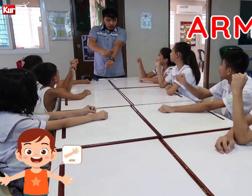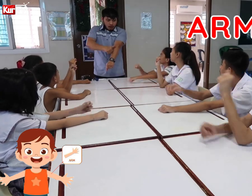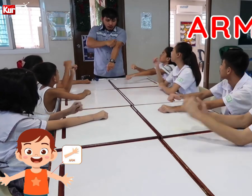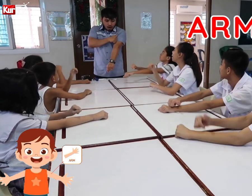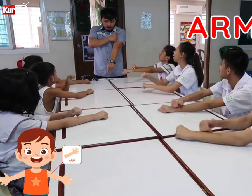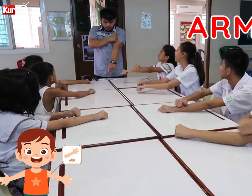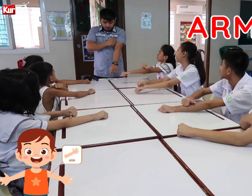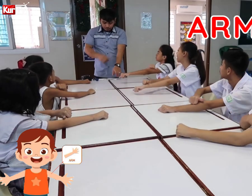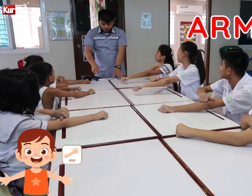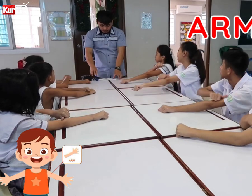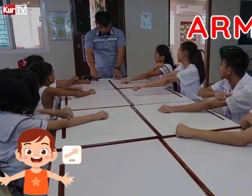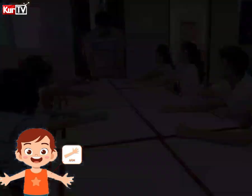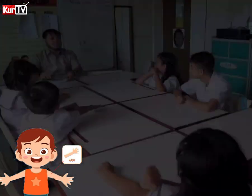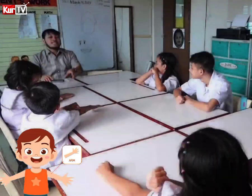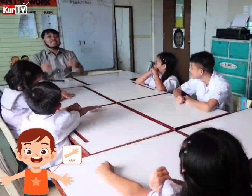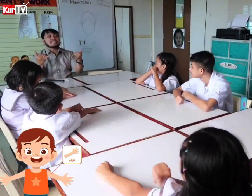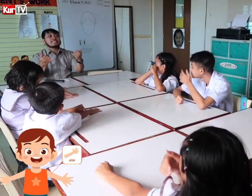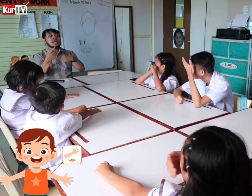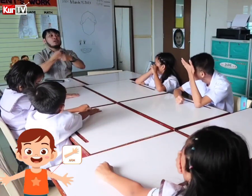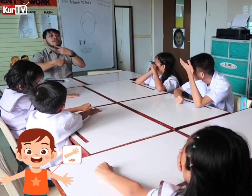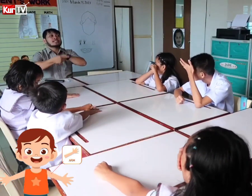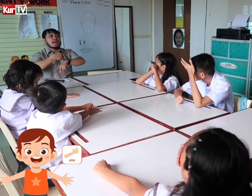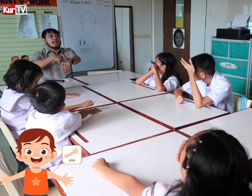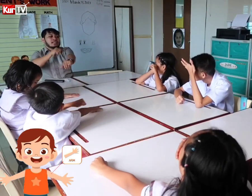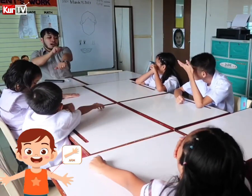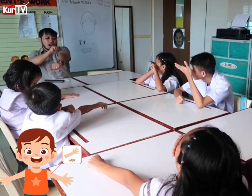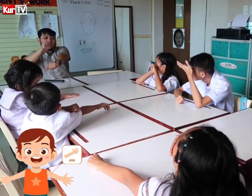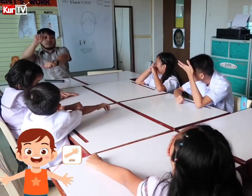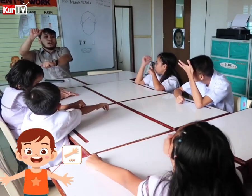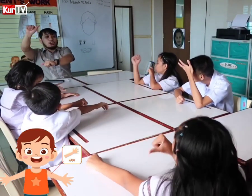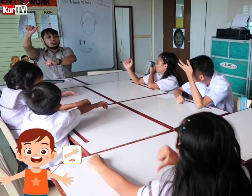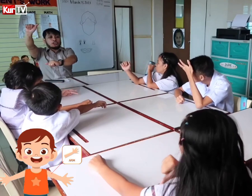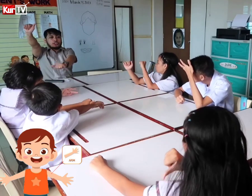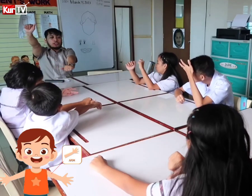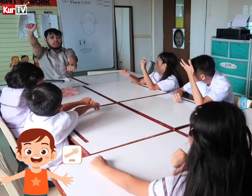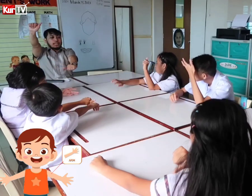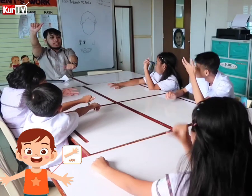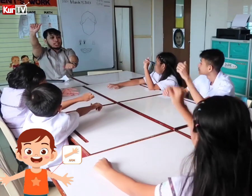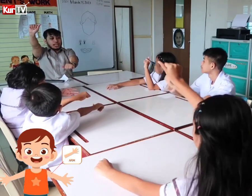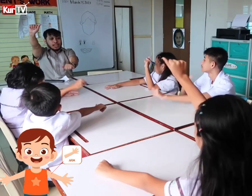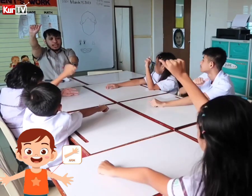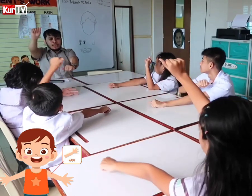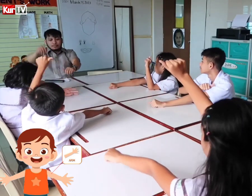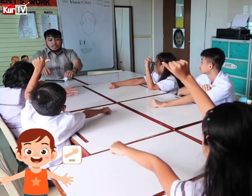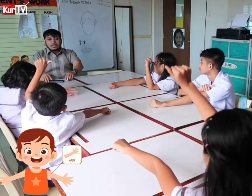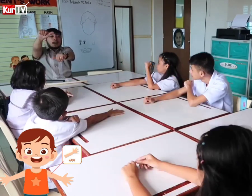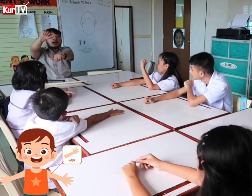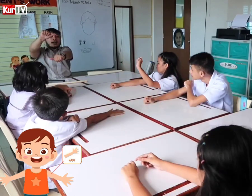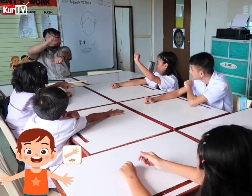Arm. This is how we sign arm. Arm. Letter A. Arm.